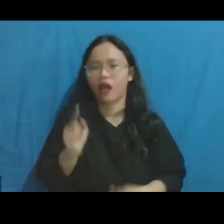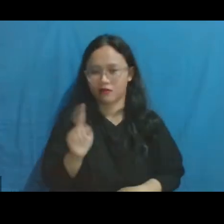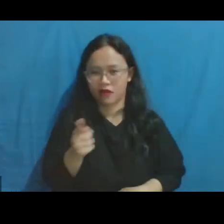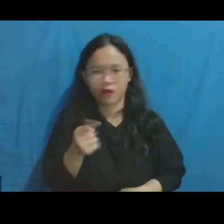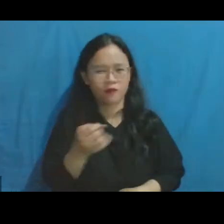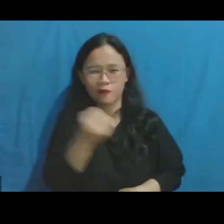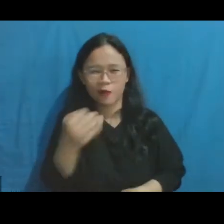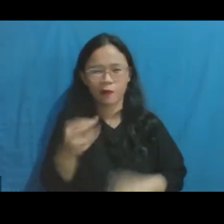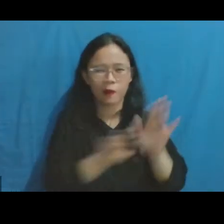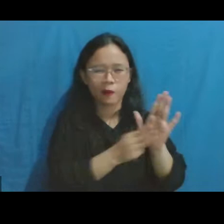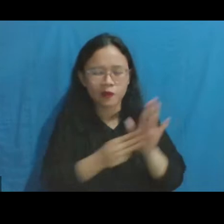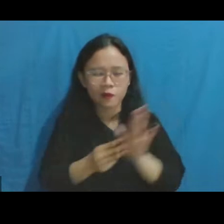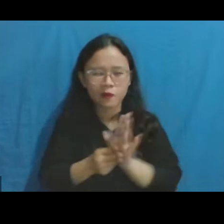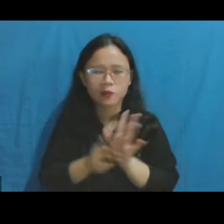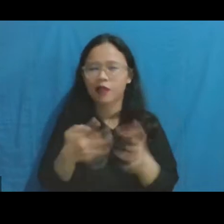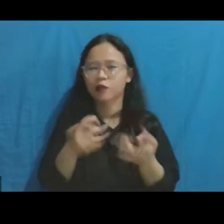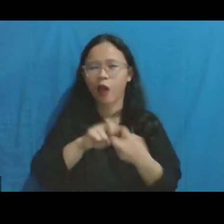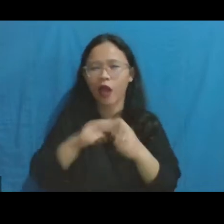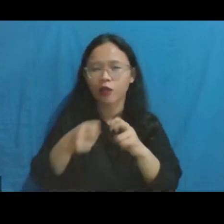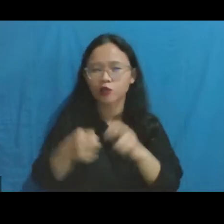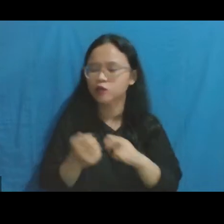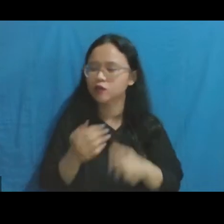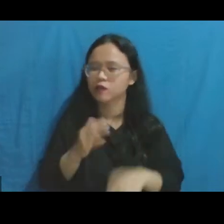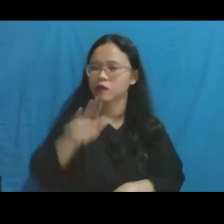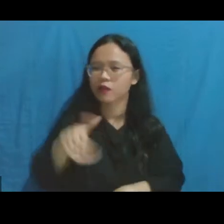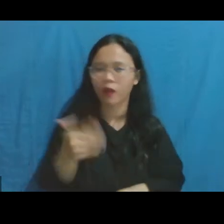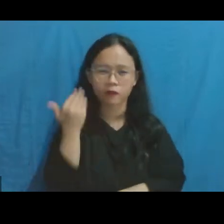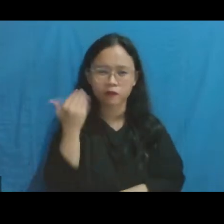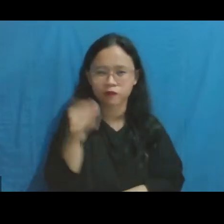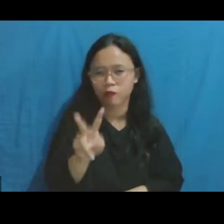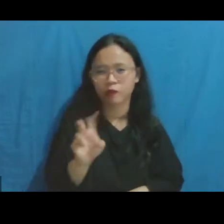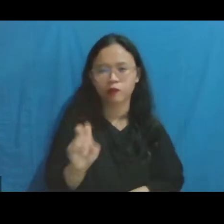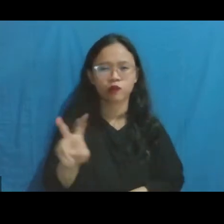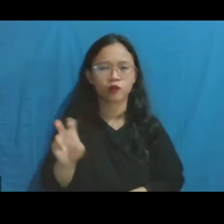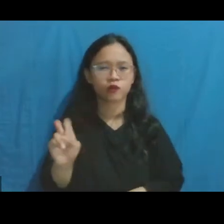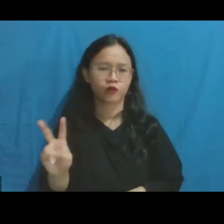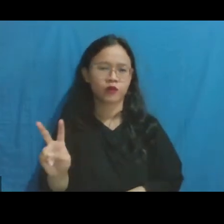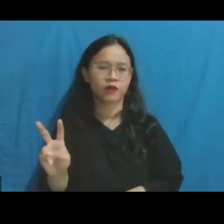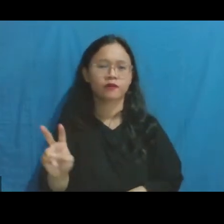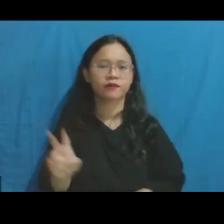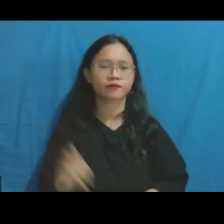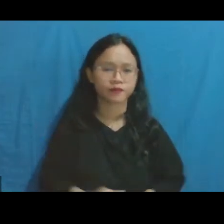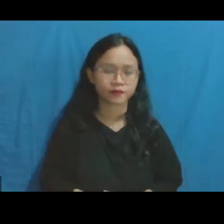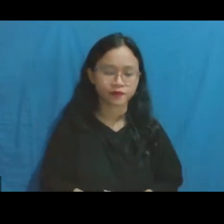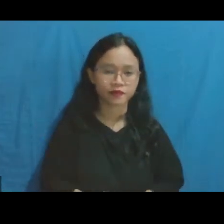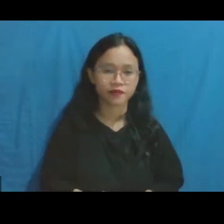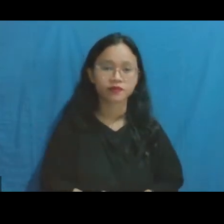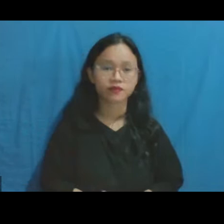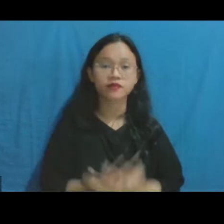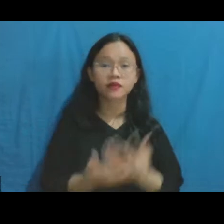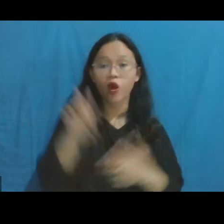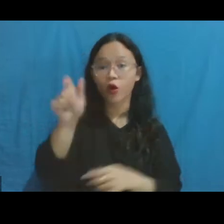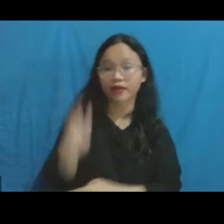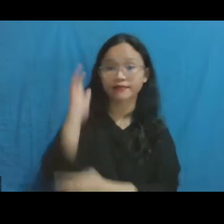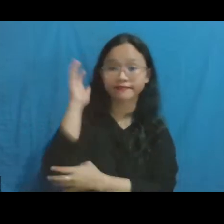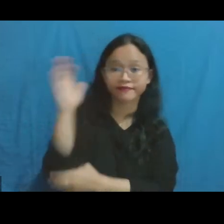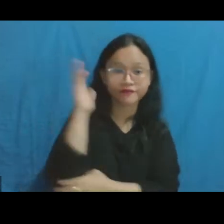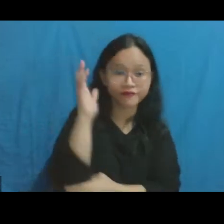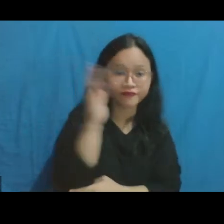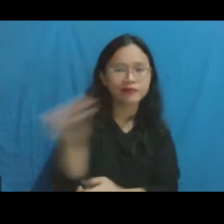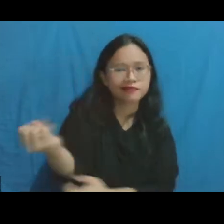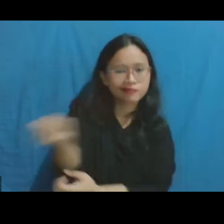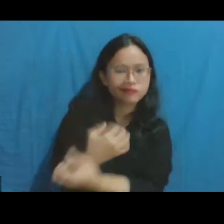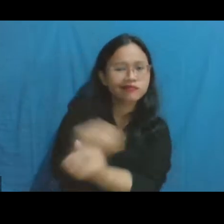2022. That's going to be conveyed by our speakers from Tapal and also SafeNet. We also talk about